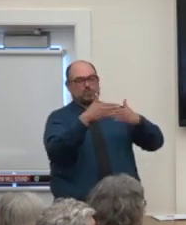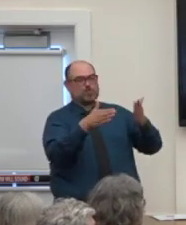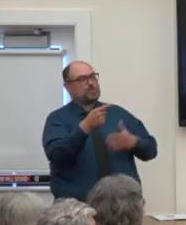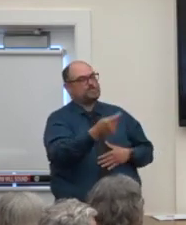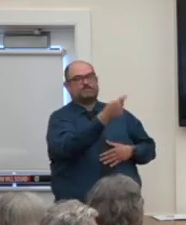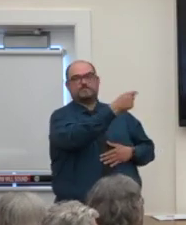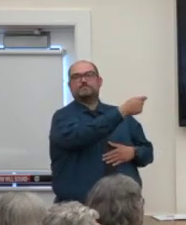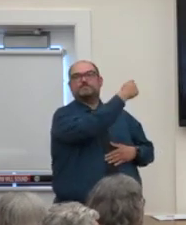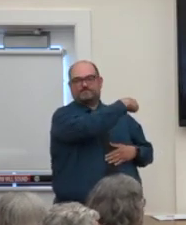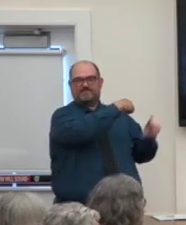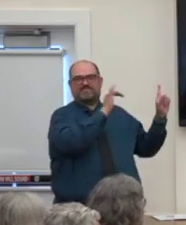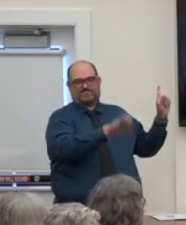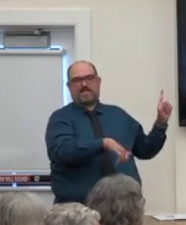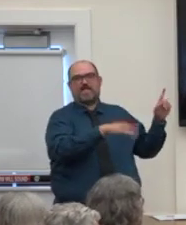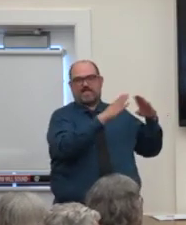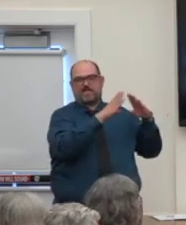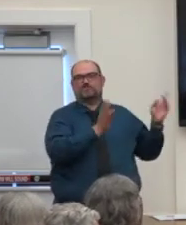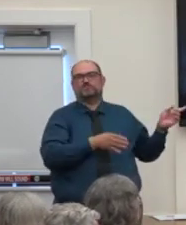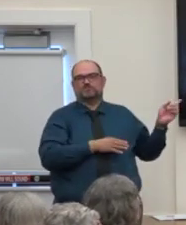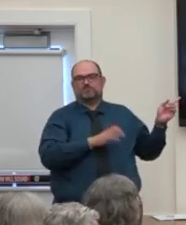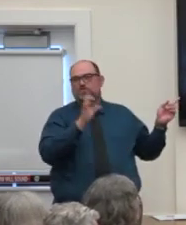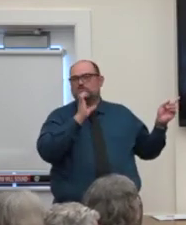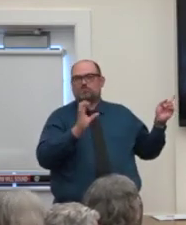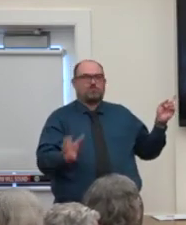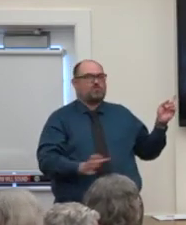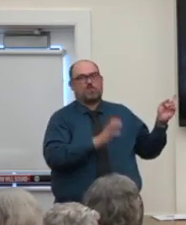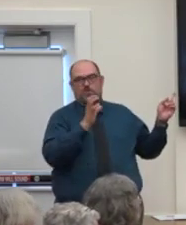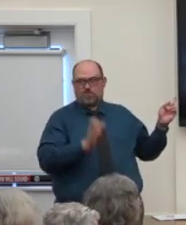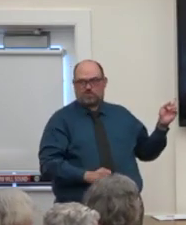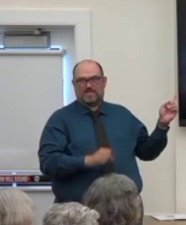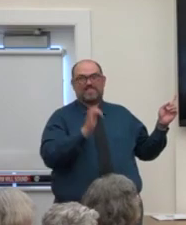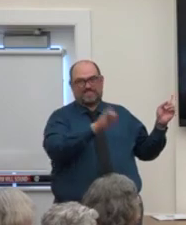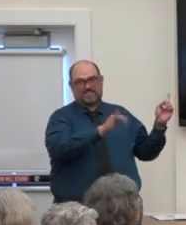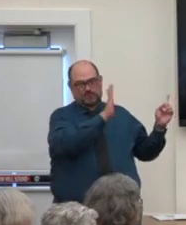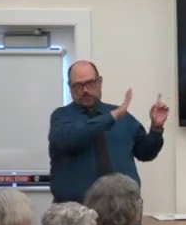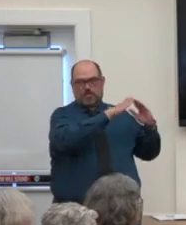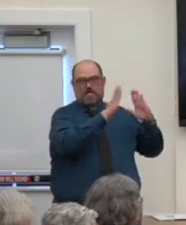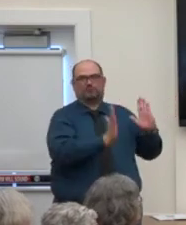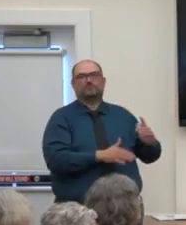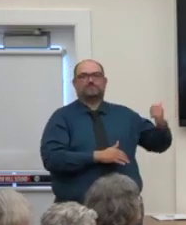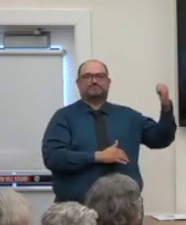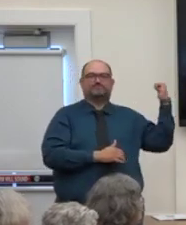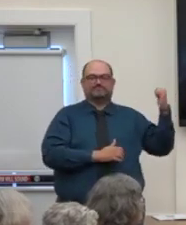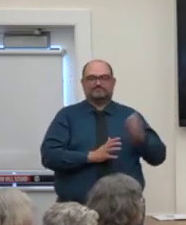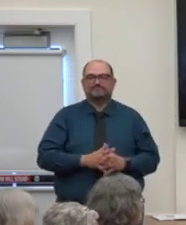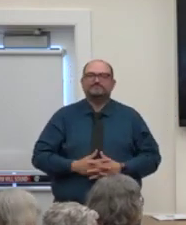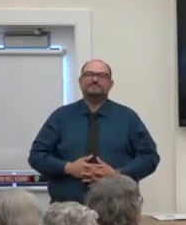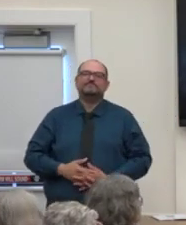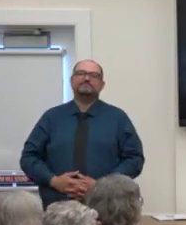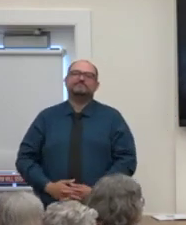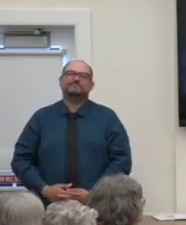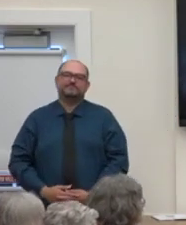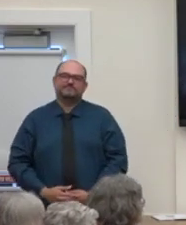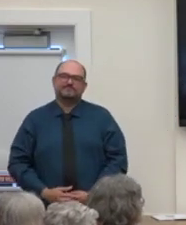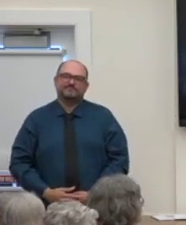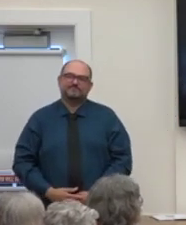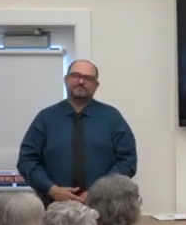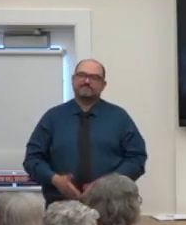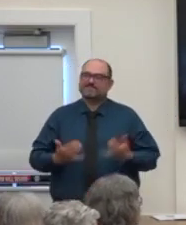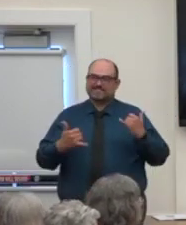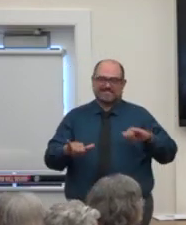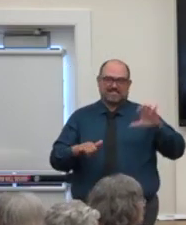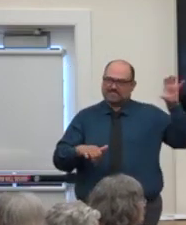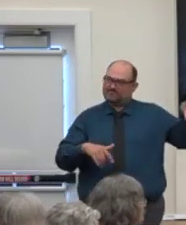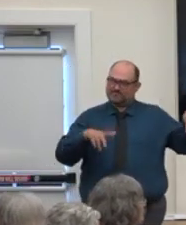you can tell they're old. That was Katie's house. And it stood alone as a library for many years. Obviously,